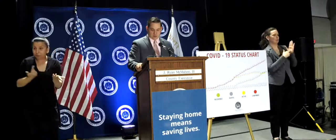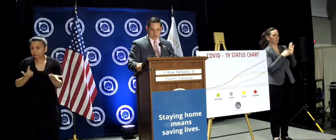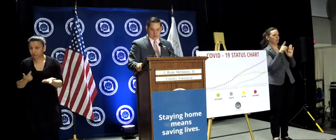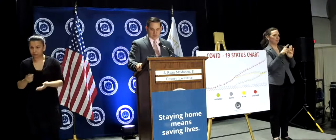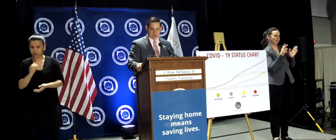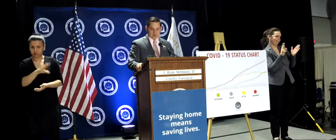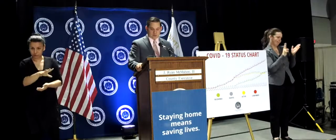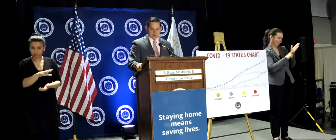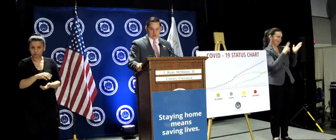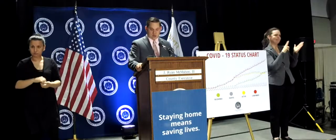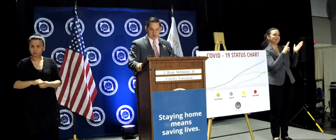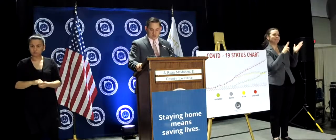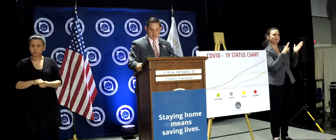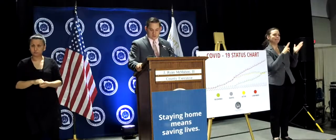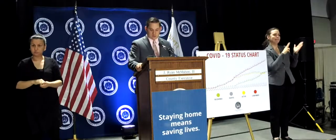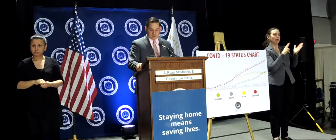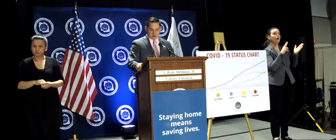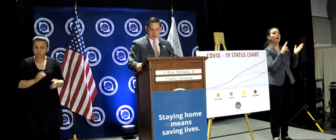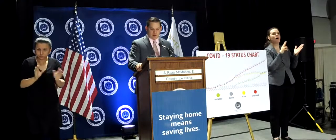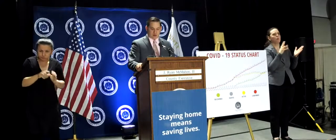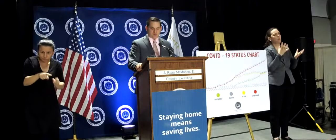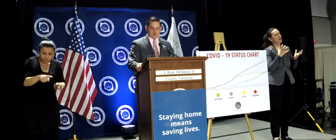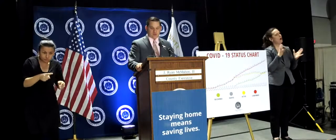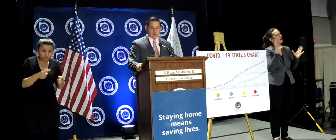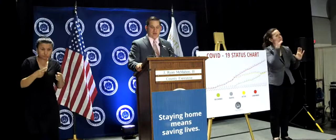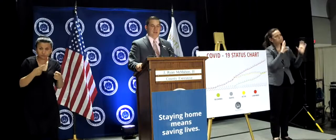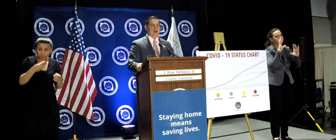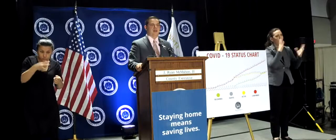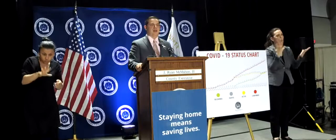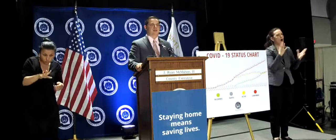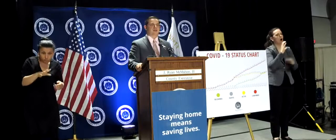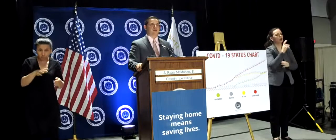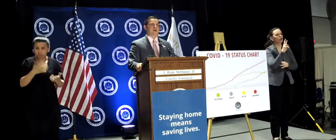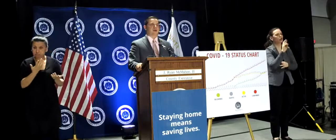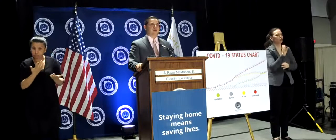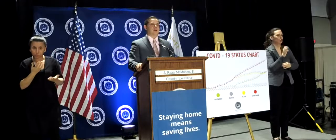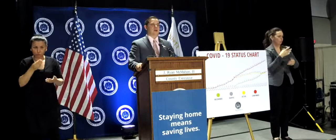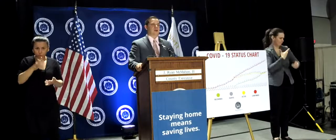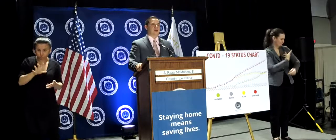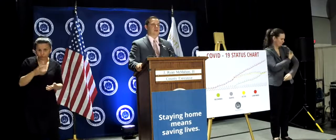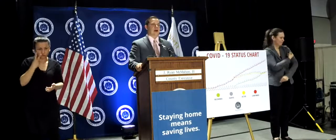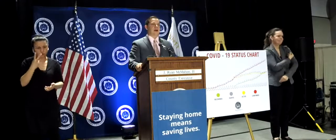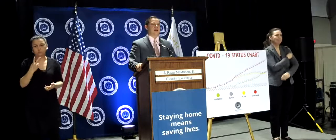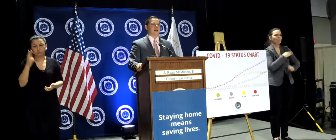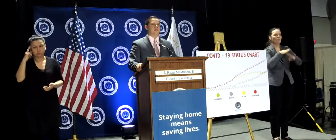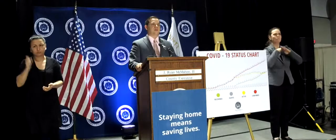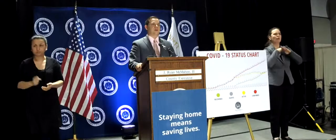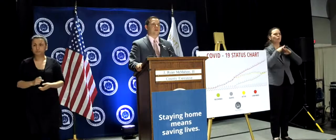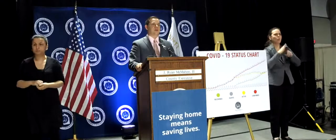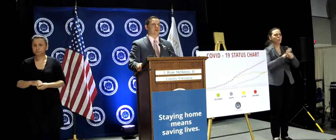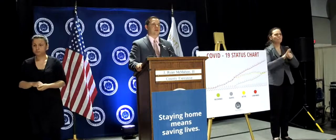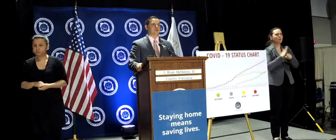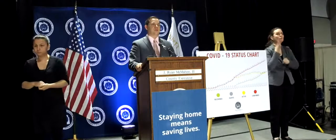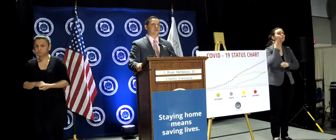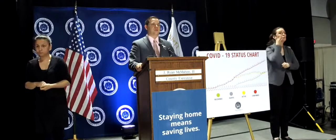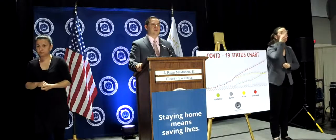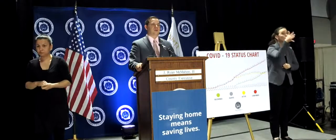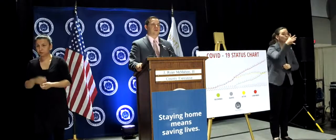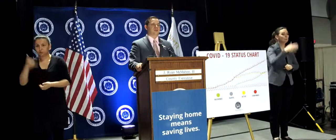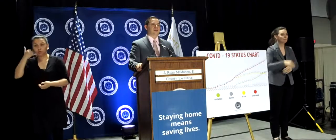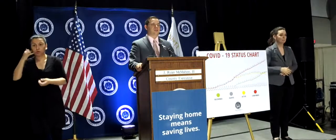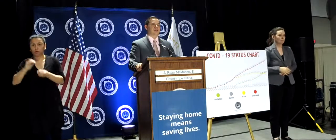some numbers and then take some questions. Our Upstate Triage Hotline, this is our hotline. If you don't have insurance, we have